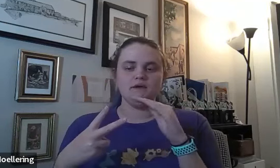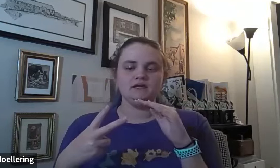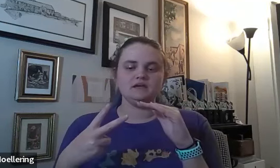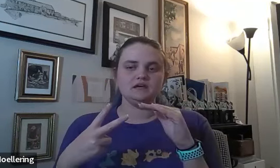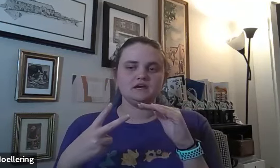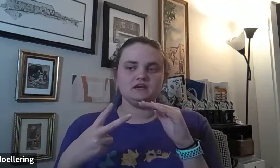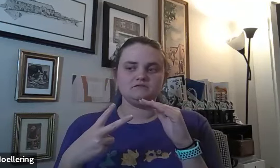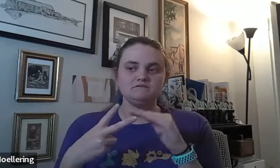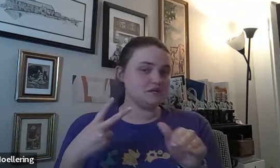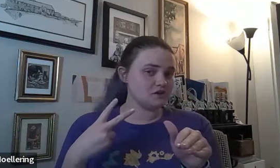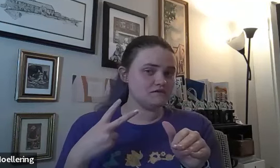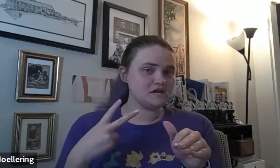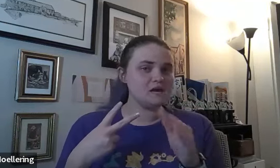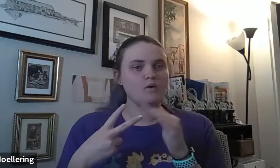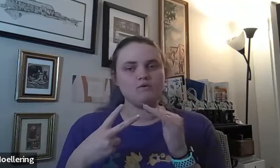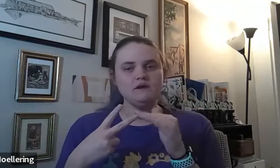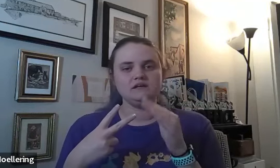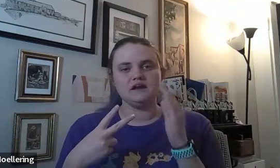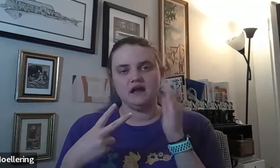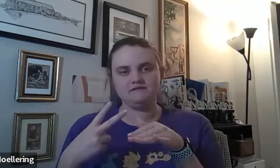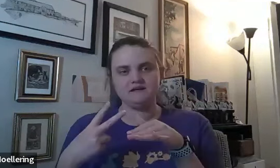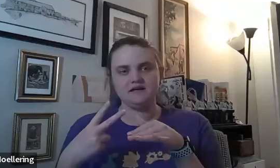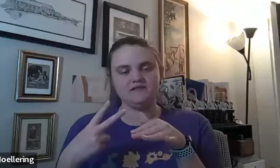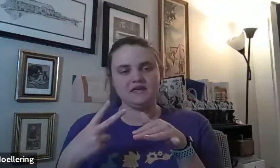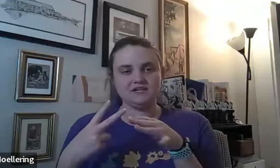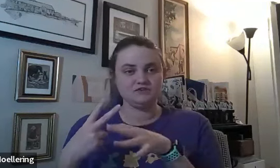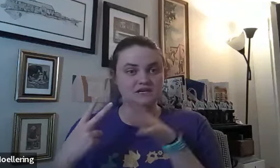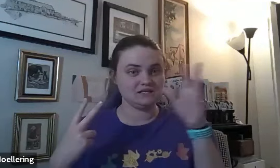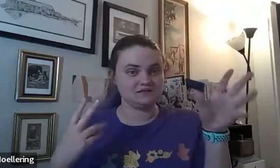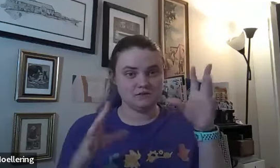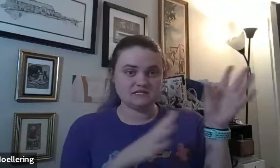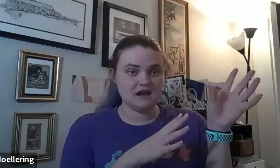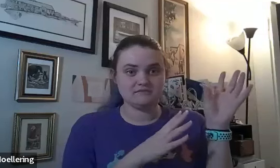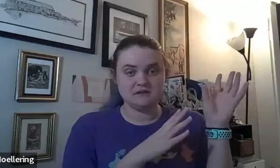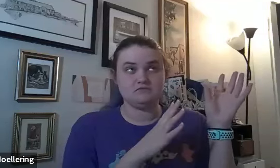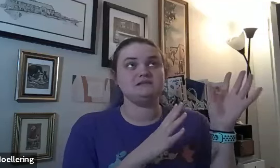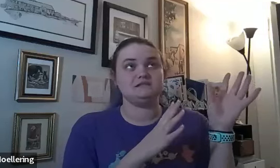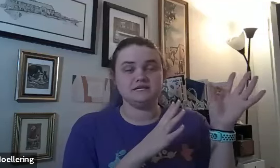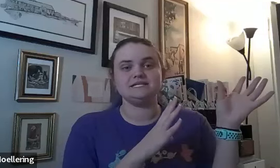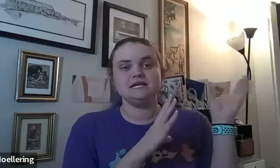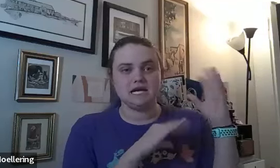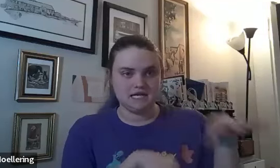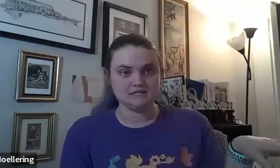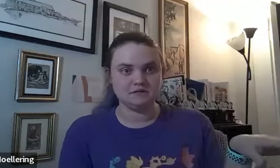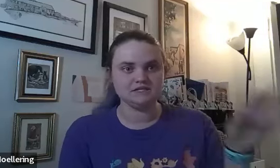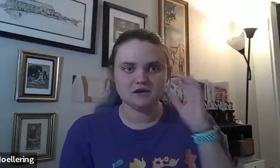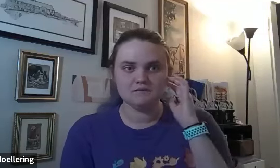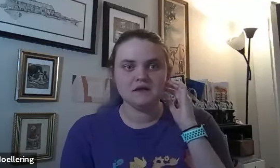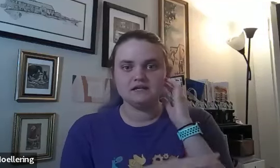we can finish all of time, or we can half it and then do the rest of it next week. So it